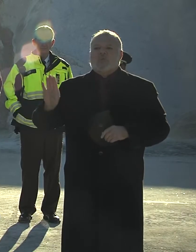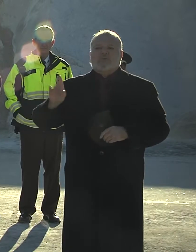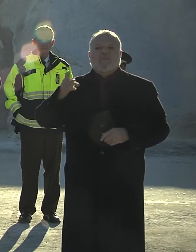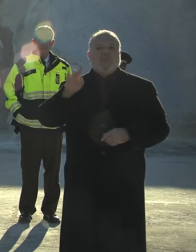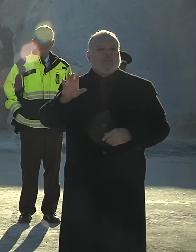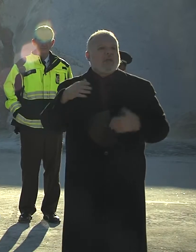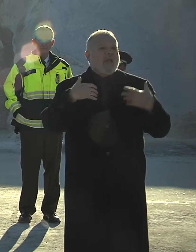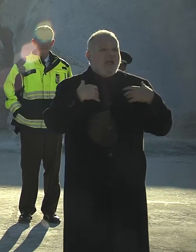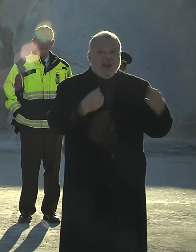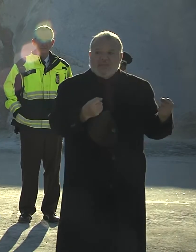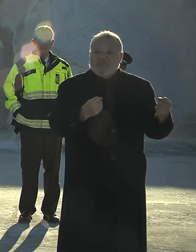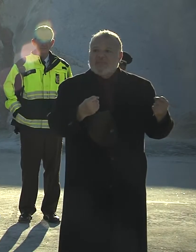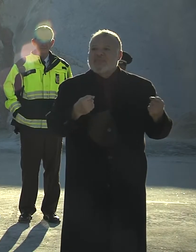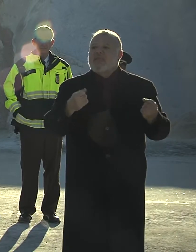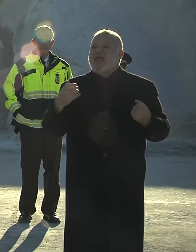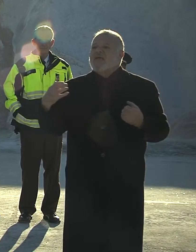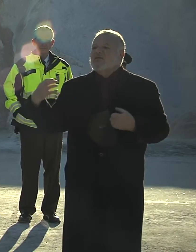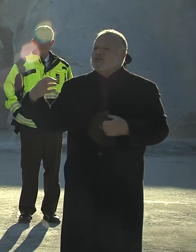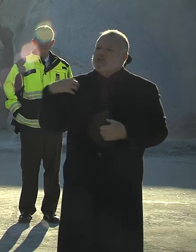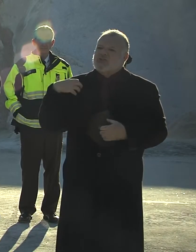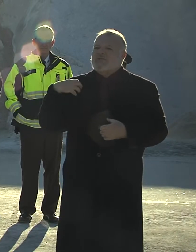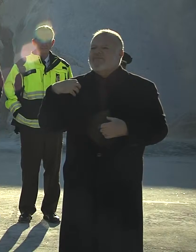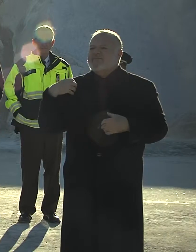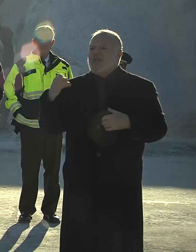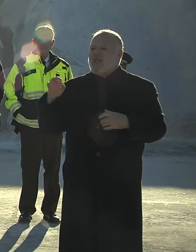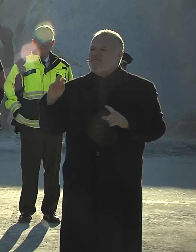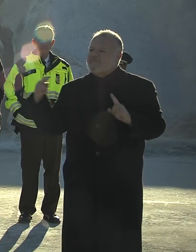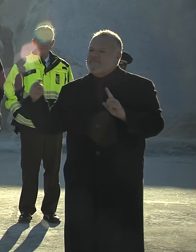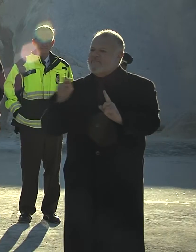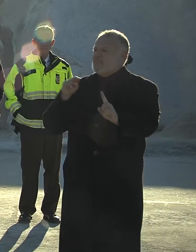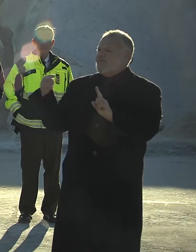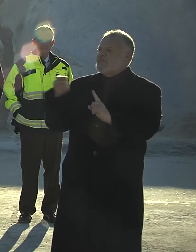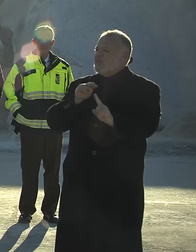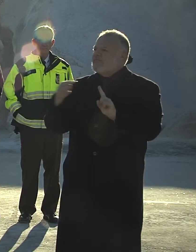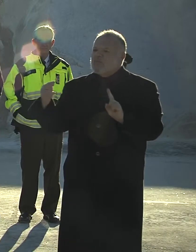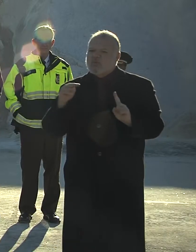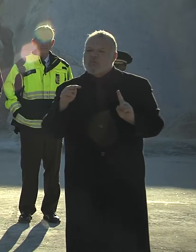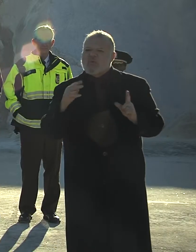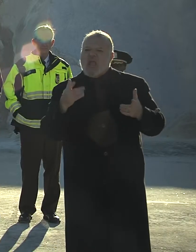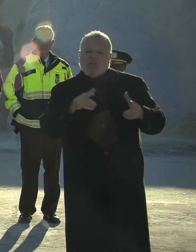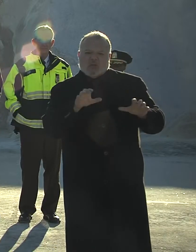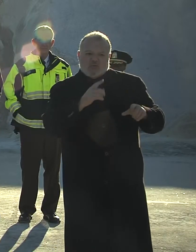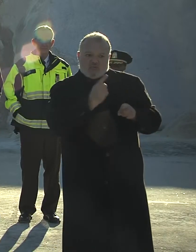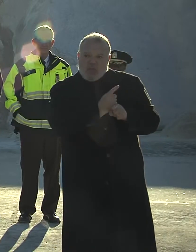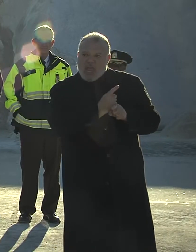looking really from a human-based angle. How are we doing? What do we need to be doing differently?